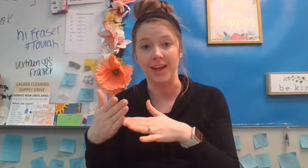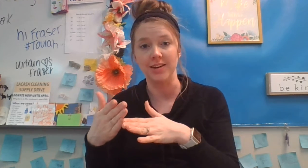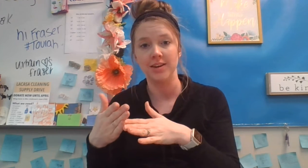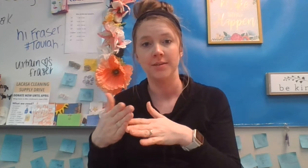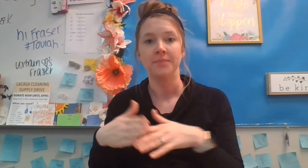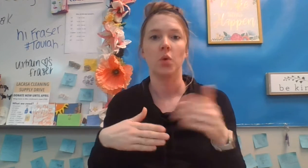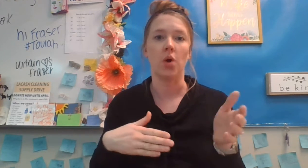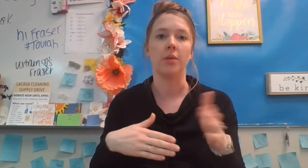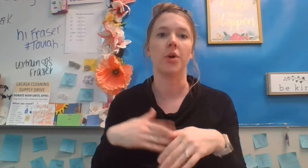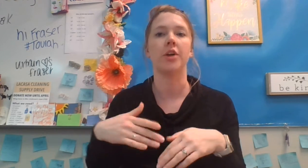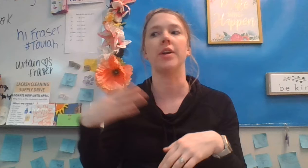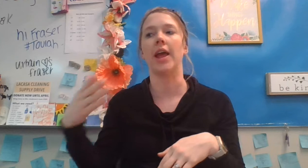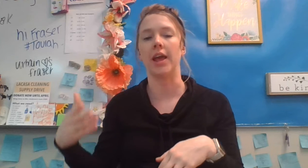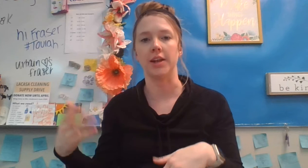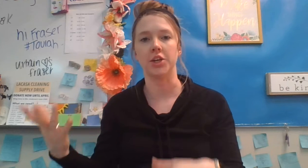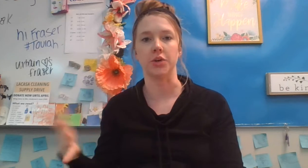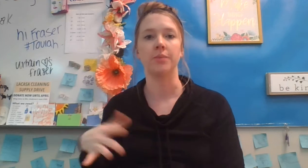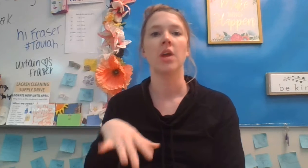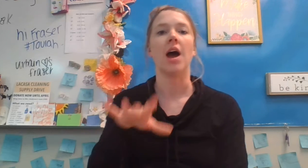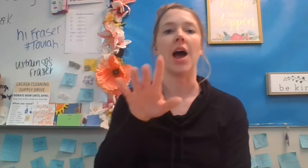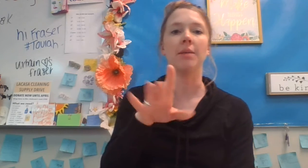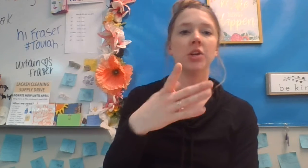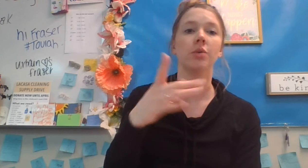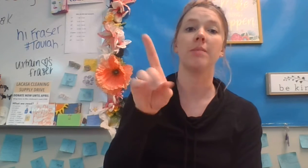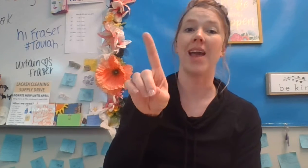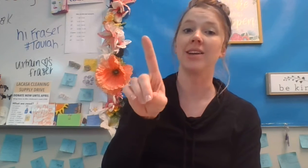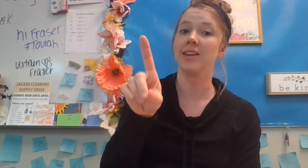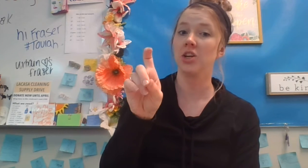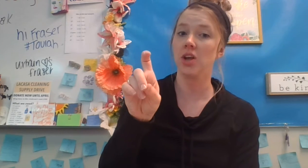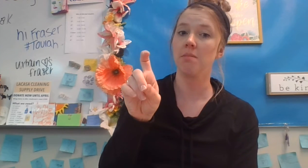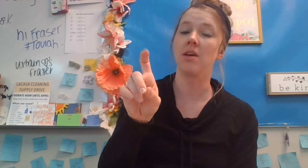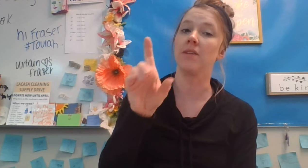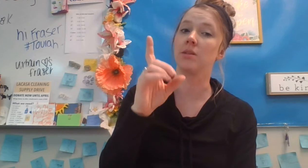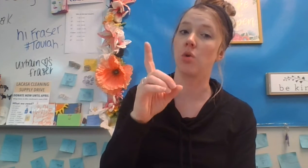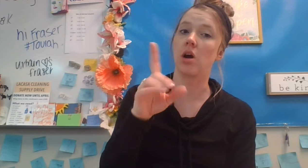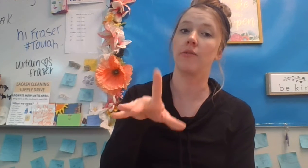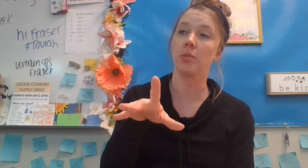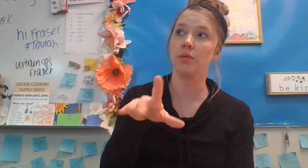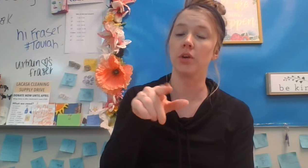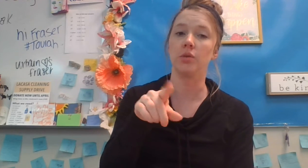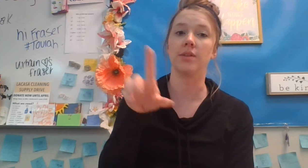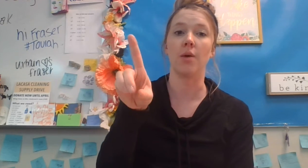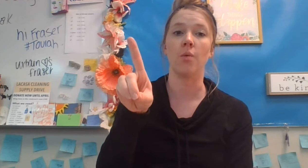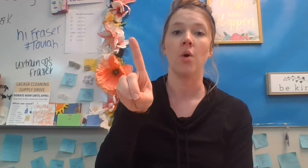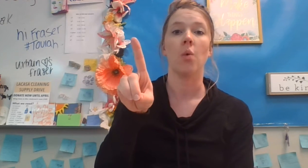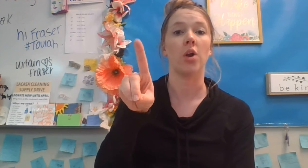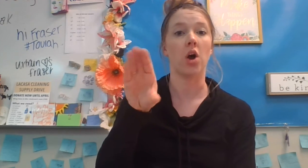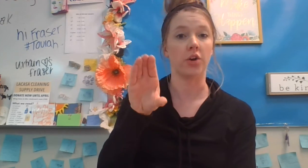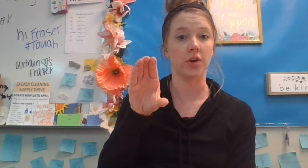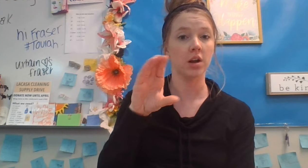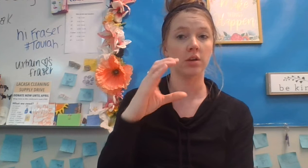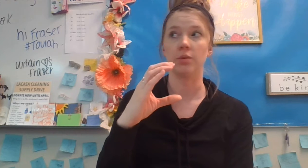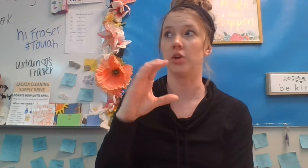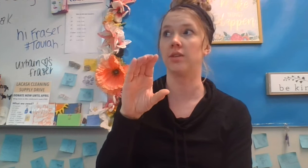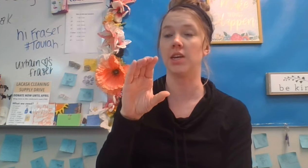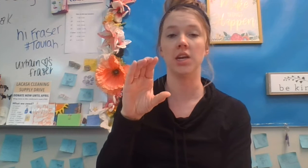101, 102. I'm going to do it with my X hand shape. If it is more comfortable for you to say 100 with your C hand